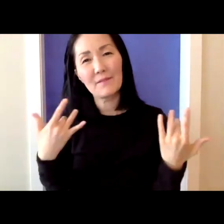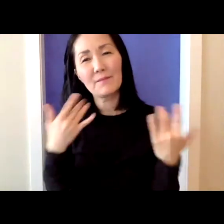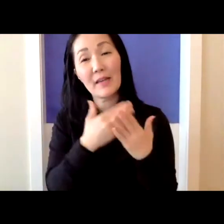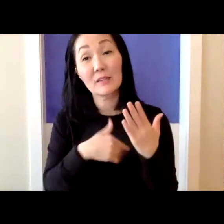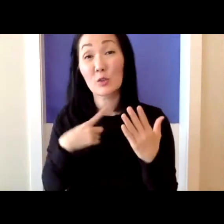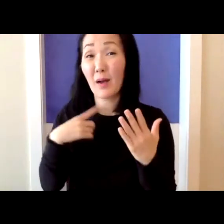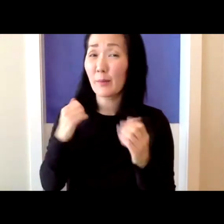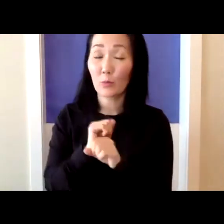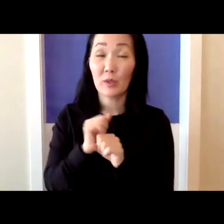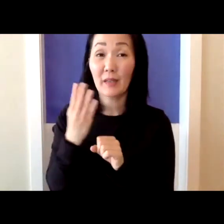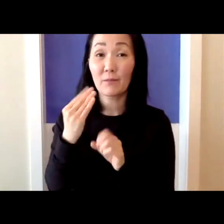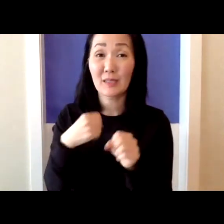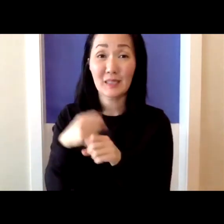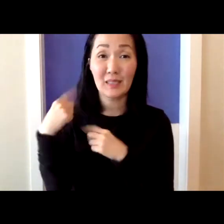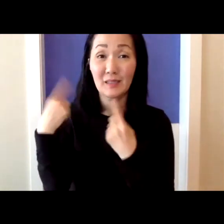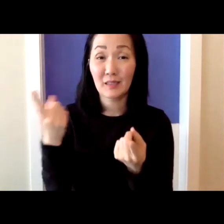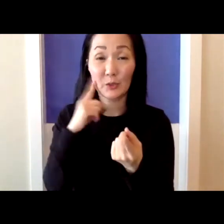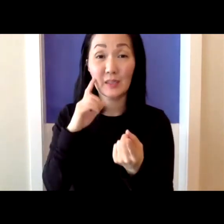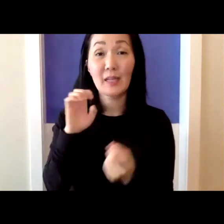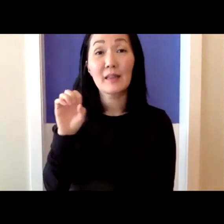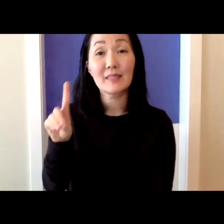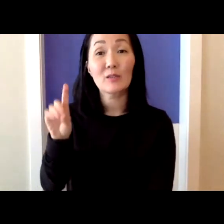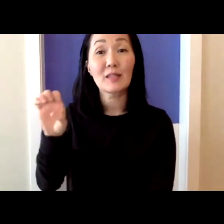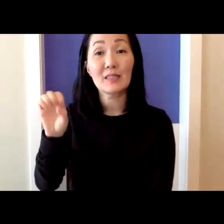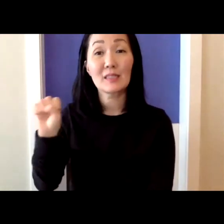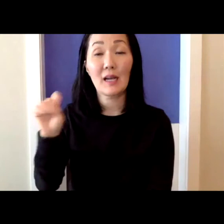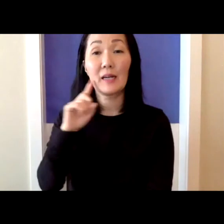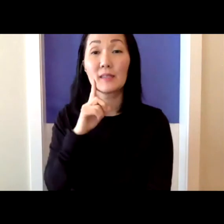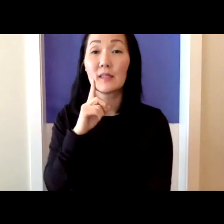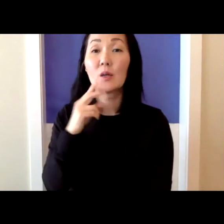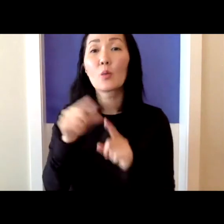in the downtown Eastside, it's abundantly clear that words like prosperity,